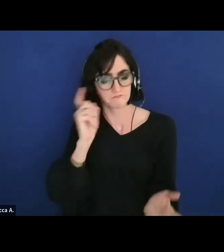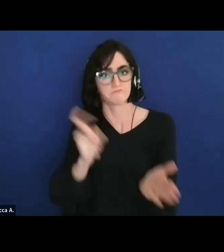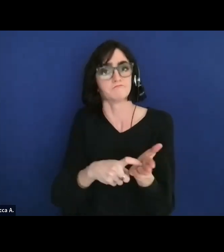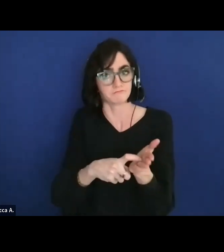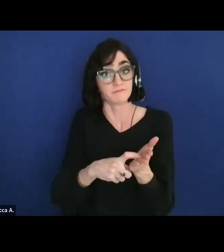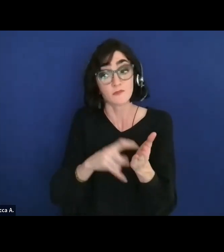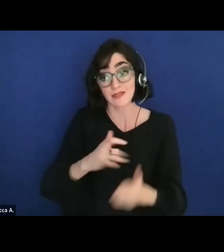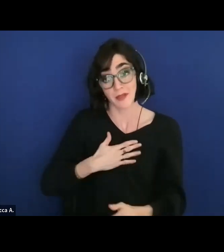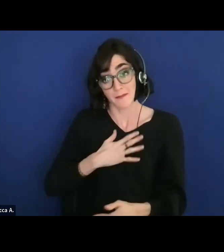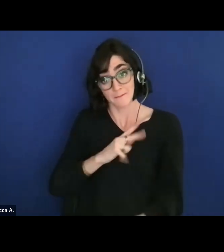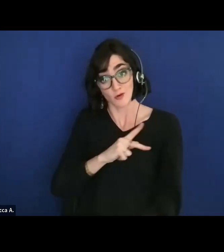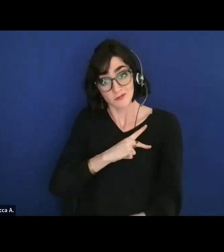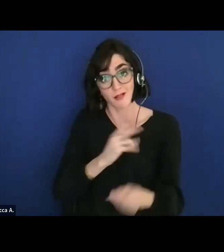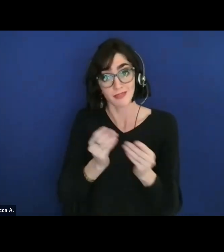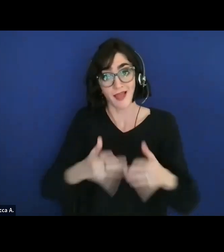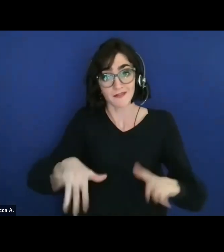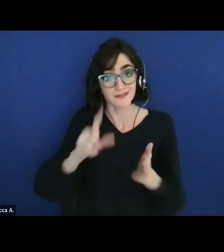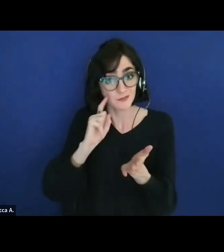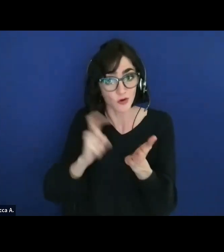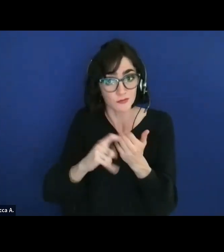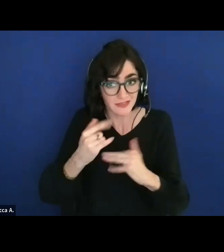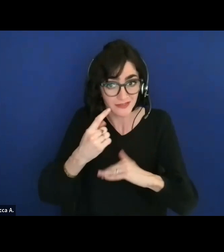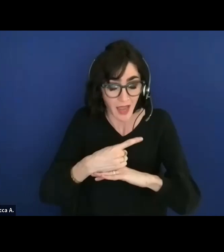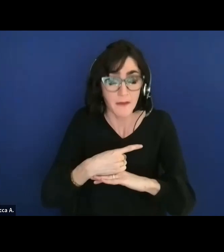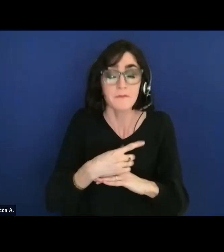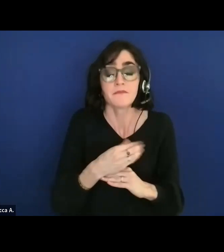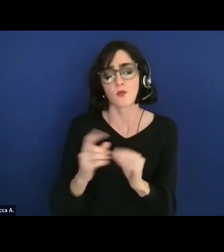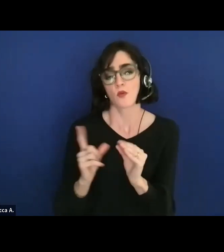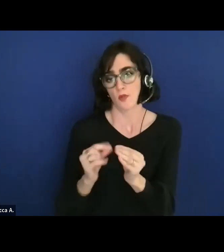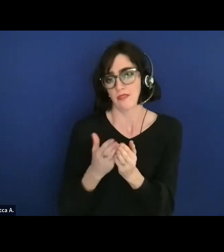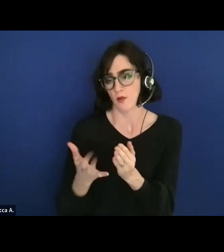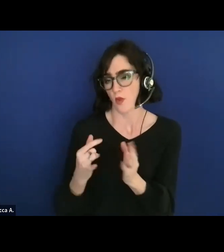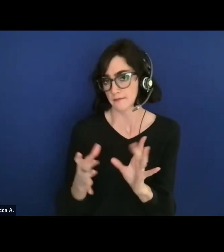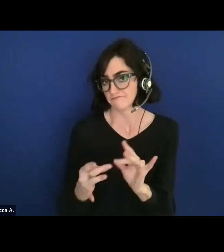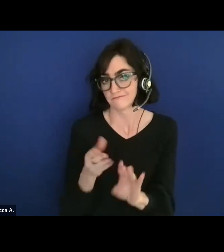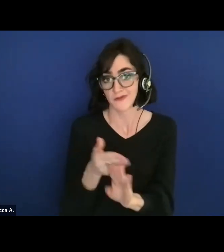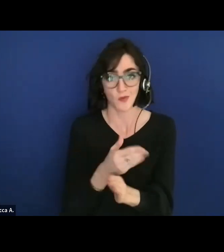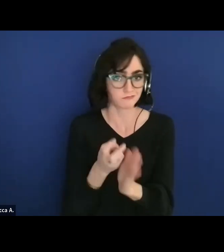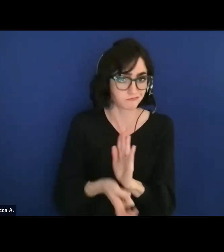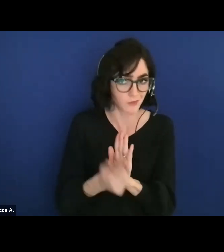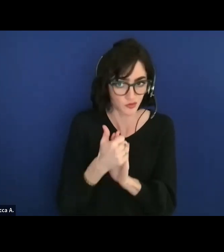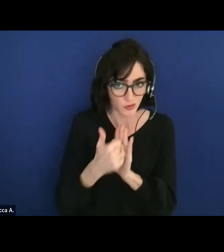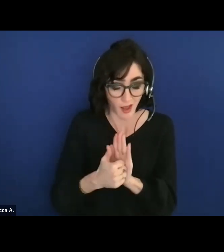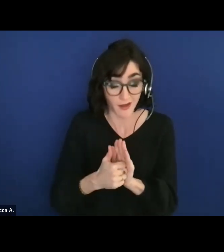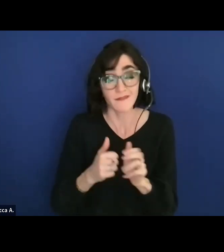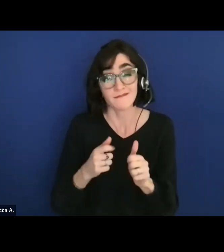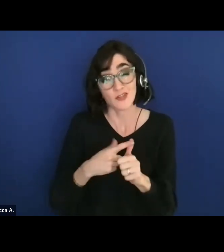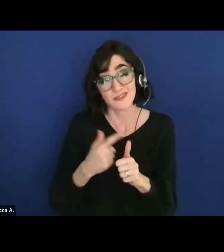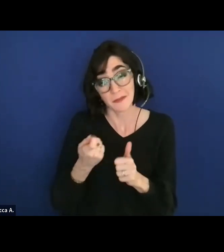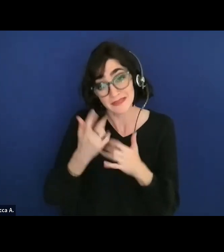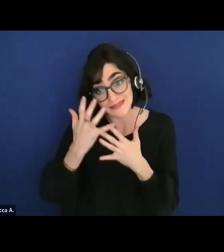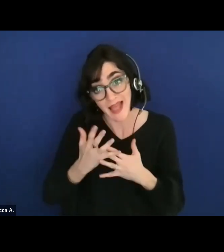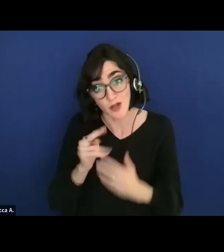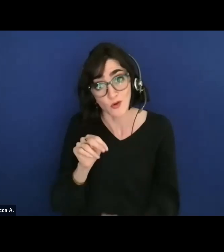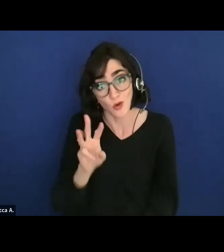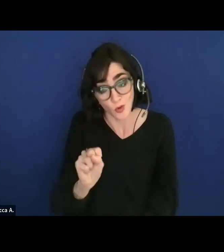today. One final thing before we go through our agenda, I want to share the sad news about the